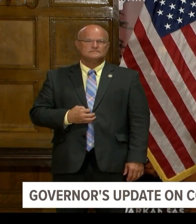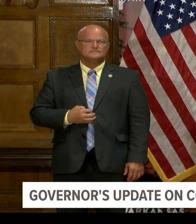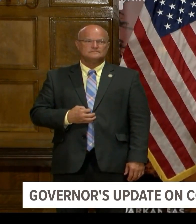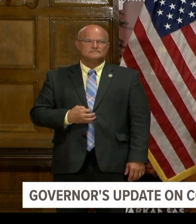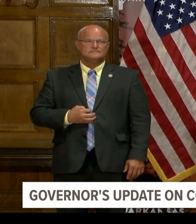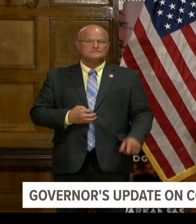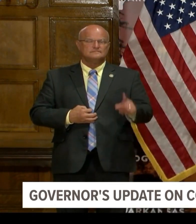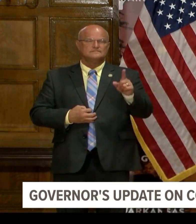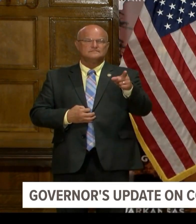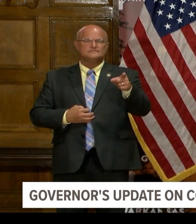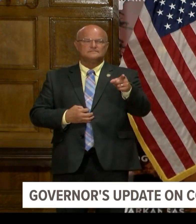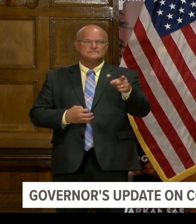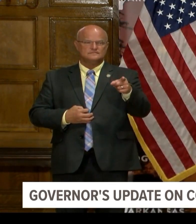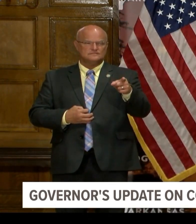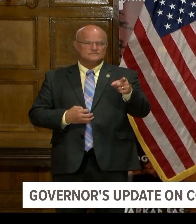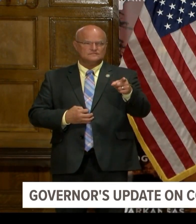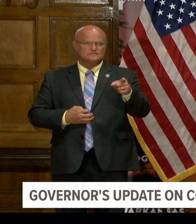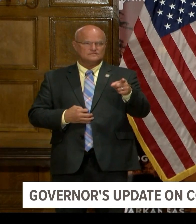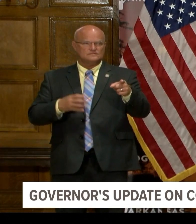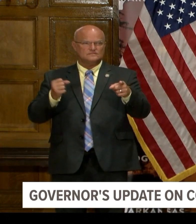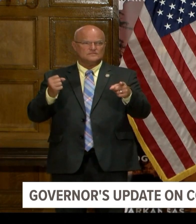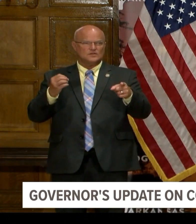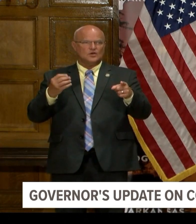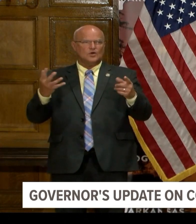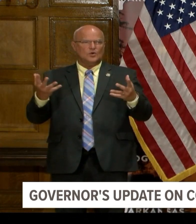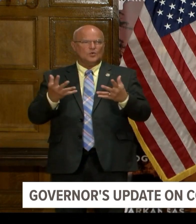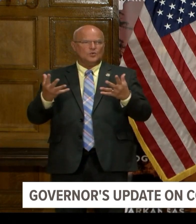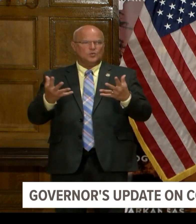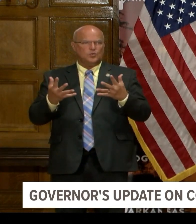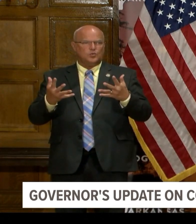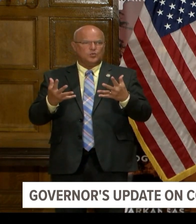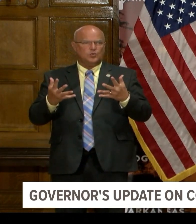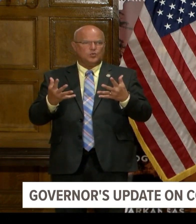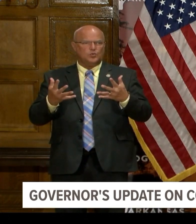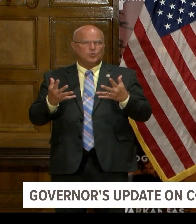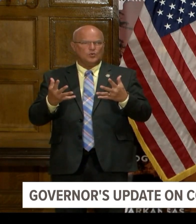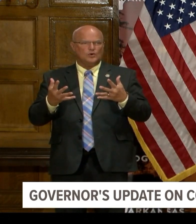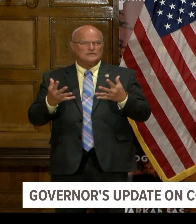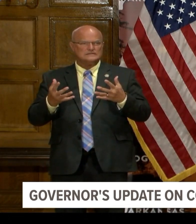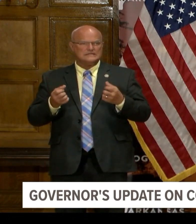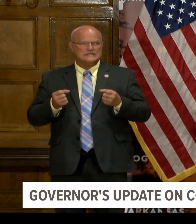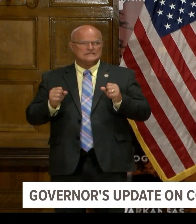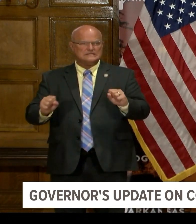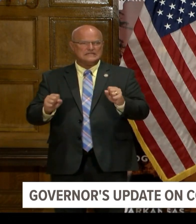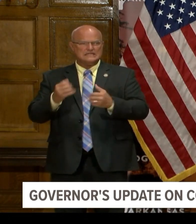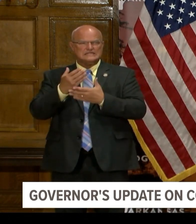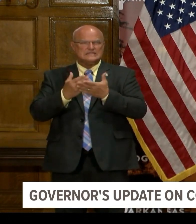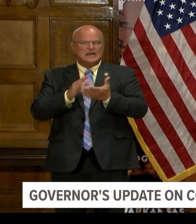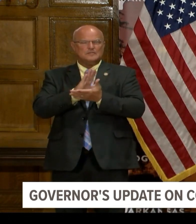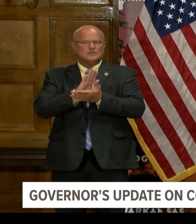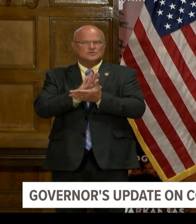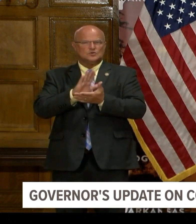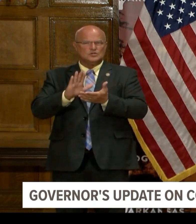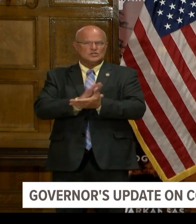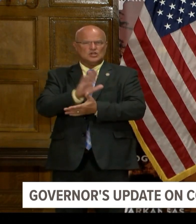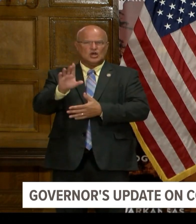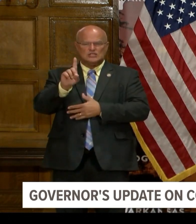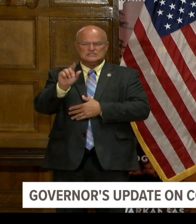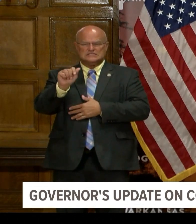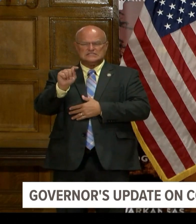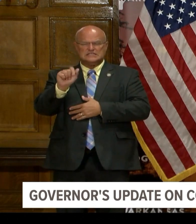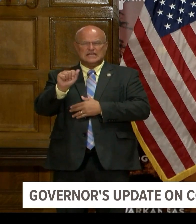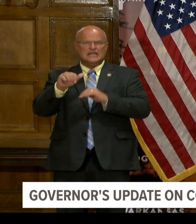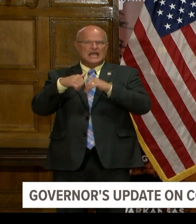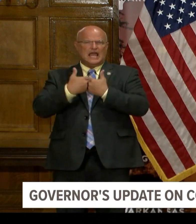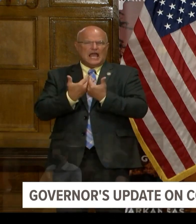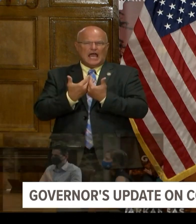Yes, ma'am. So what's kind of the intent behind some of the school and college data? Like, how do you intend